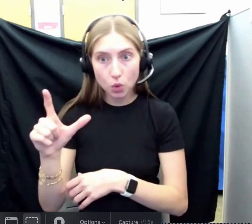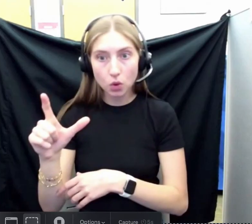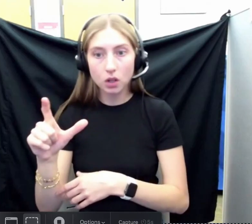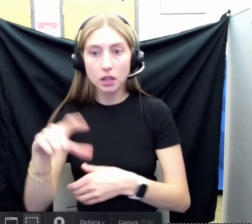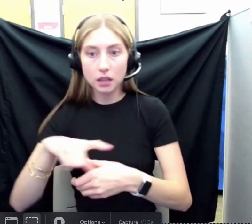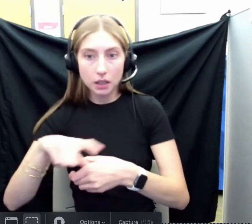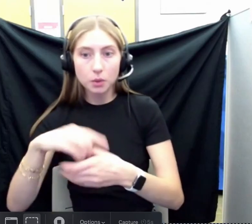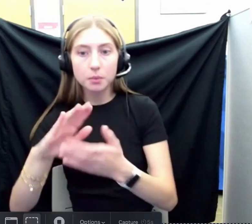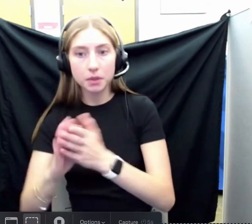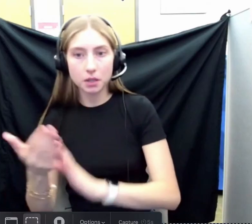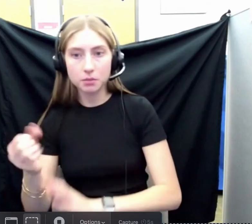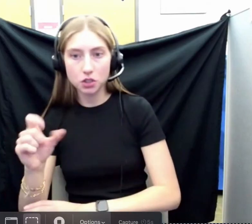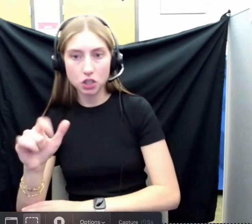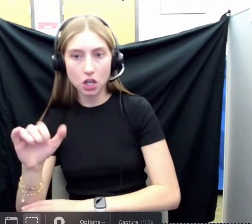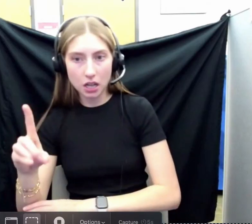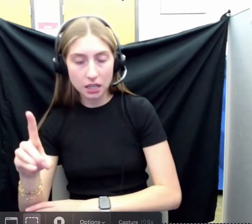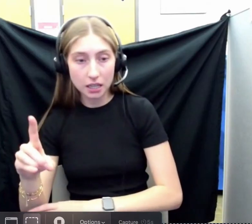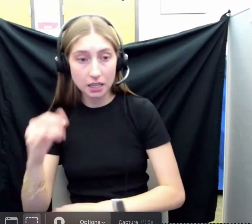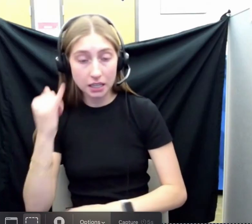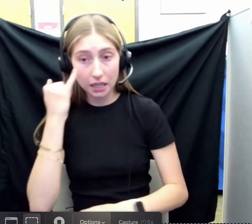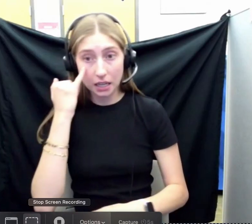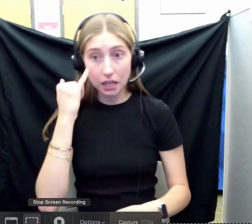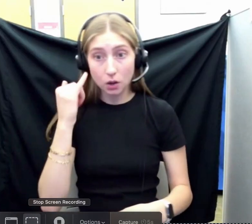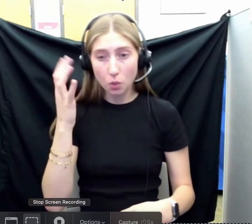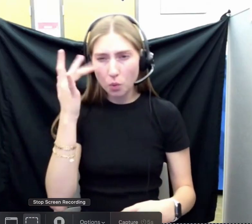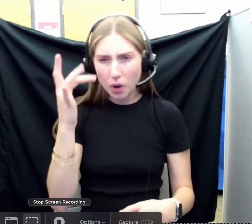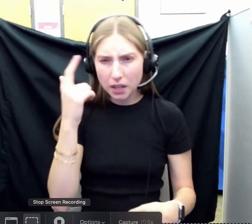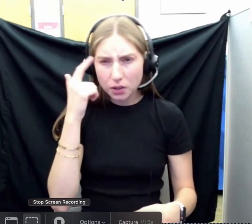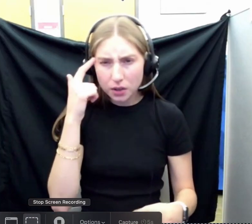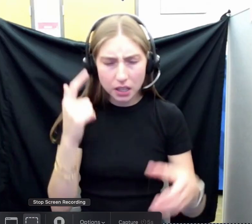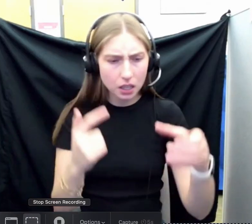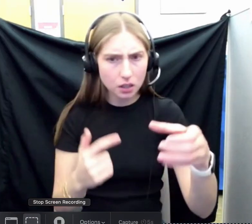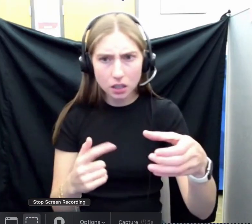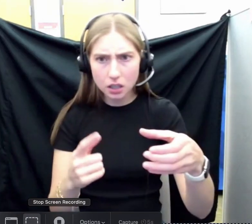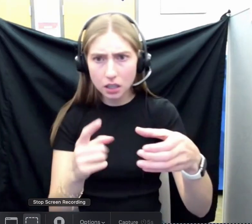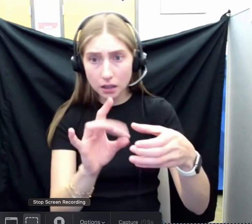Because it's cooler. And what's that do to the air around the Pepsi can? It cools it.